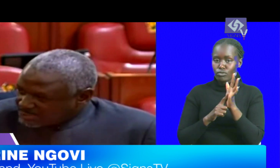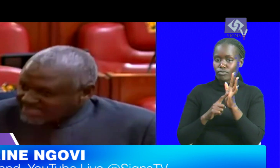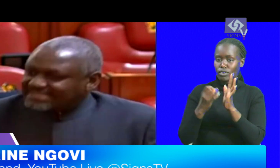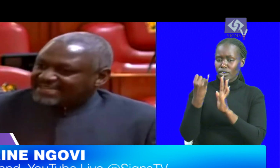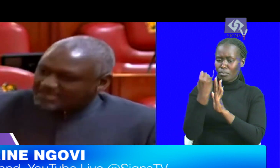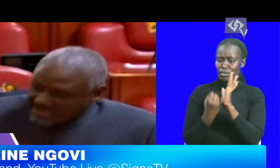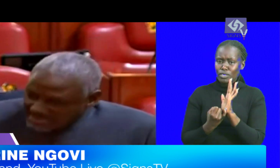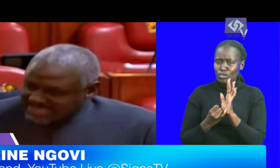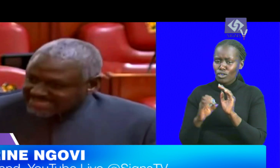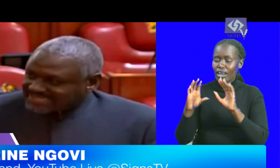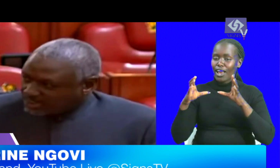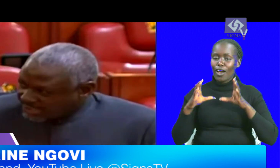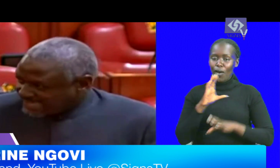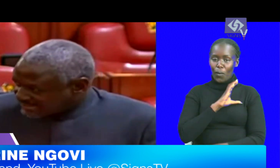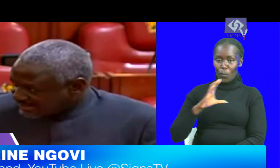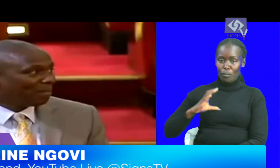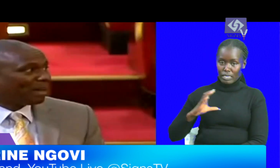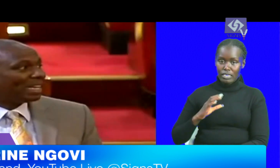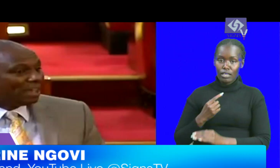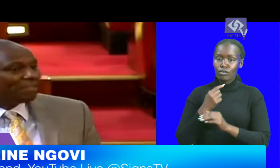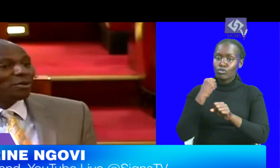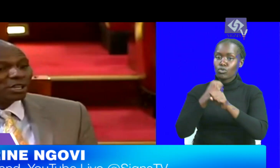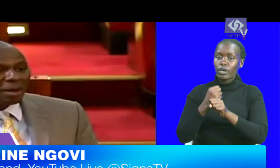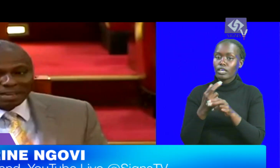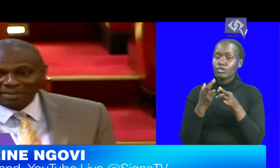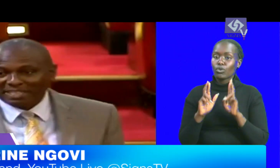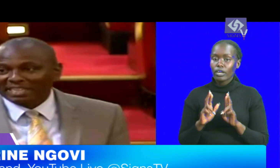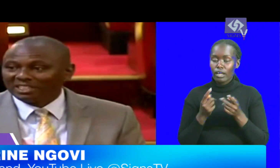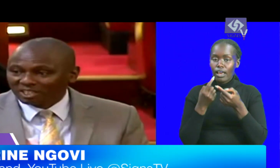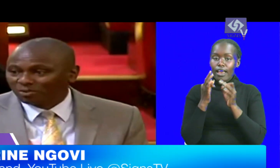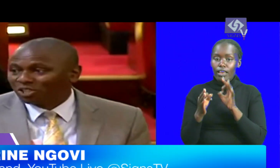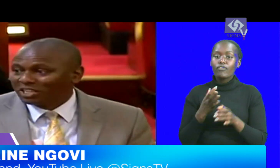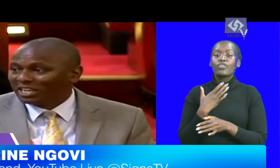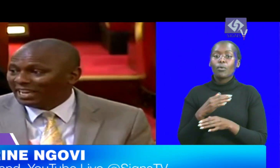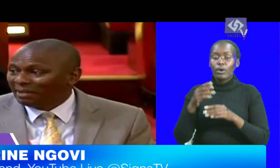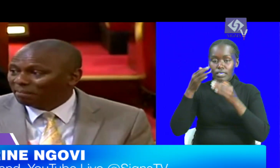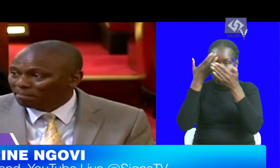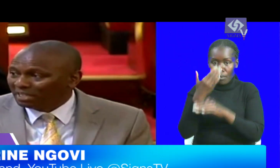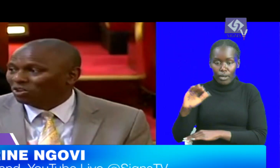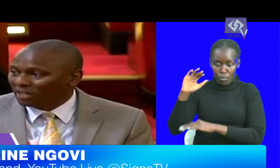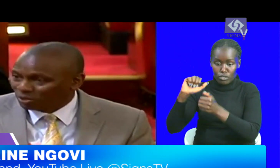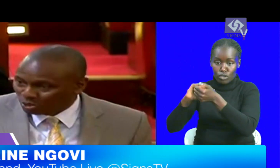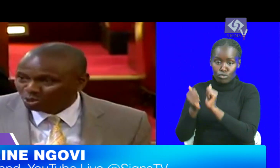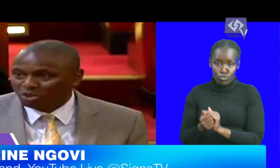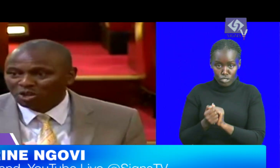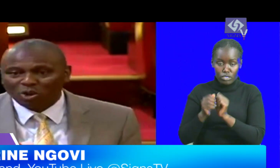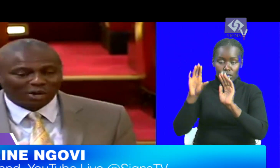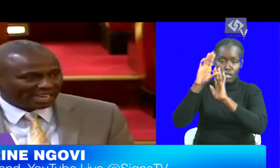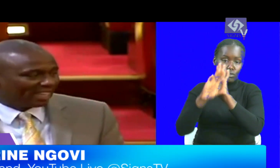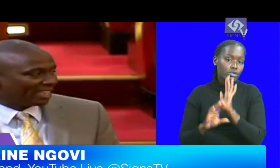is implementing it already. But if they want a parliamentary initiative to change any bit of the Constitution or anything that touches